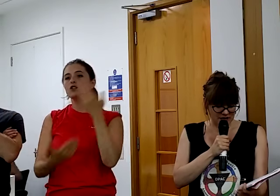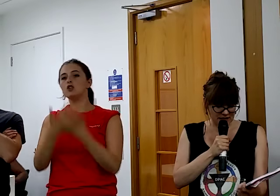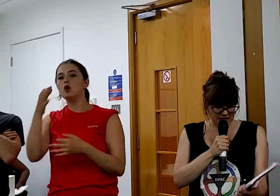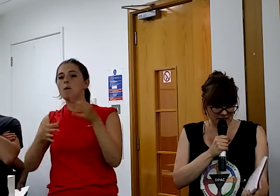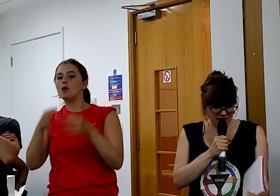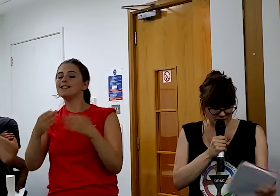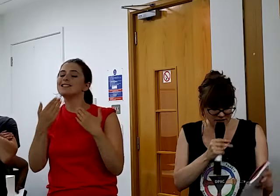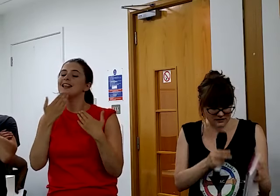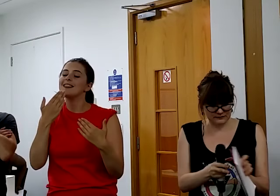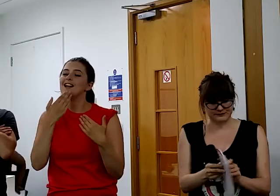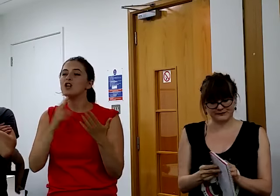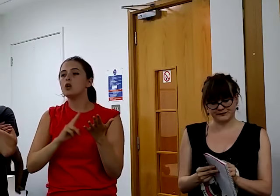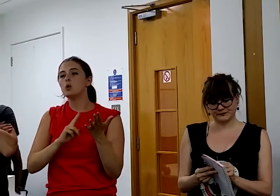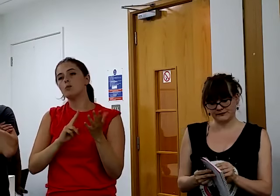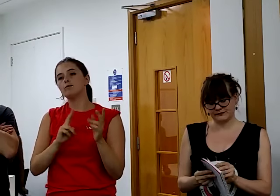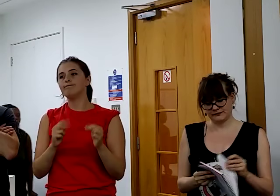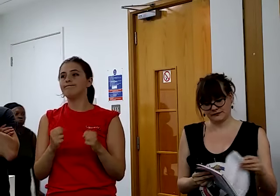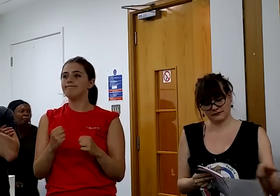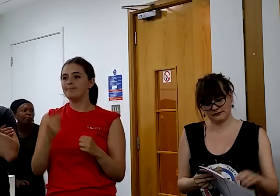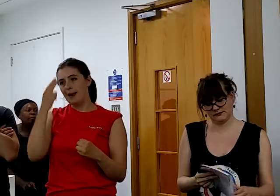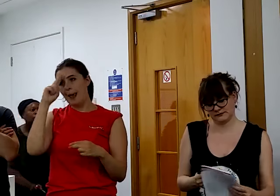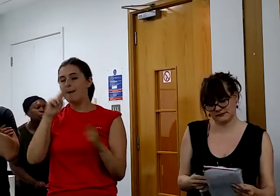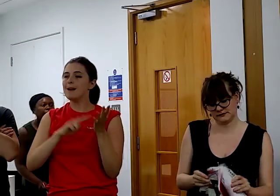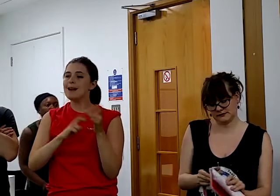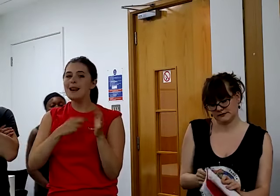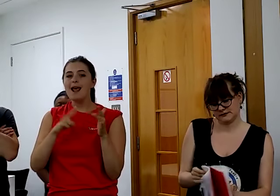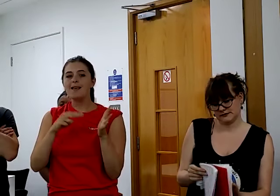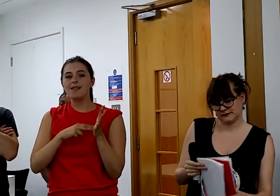you, Nathan Lee Davey."